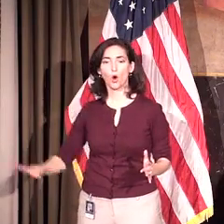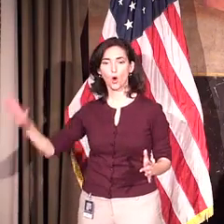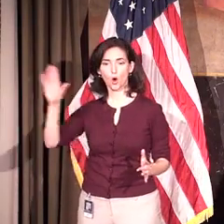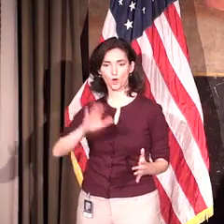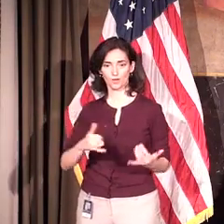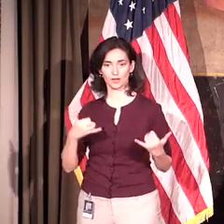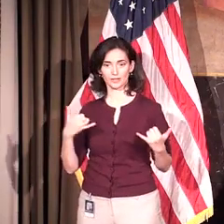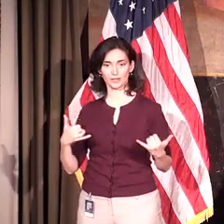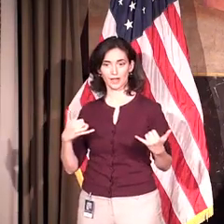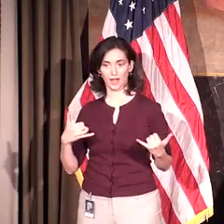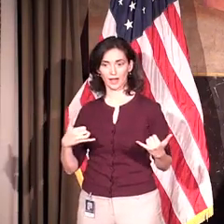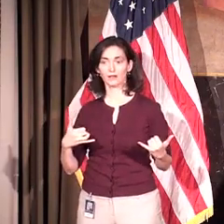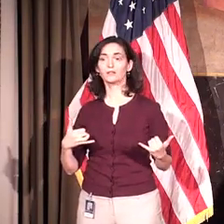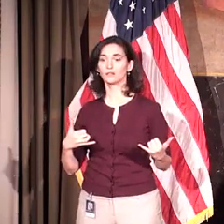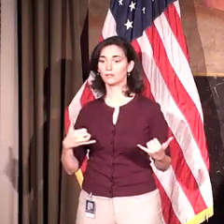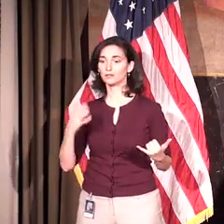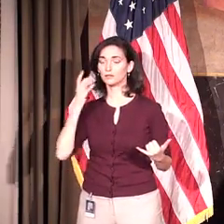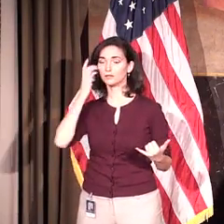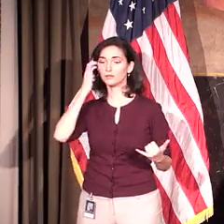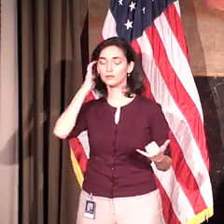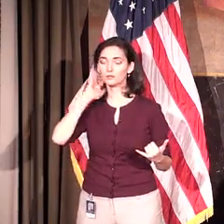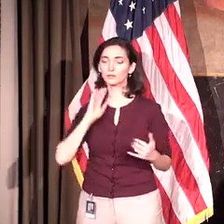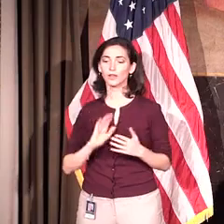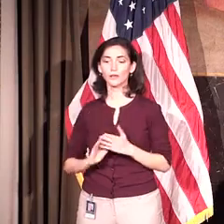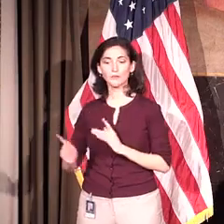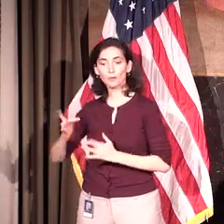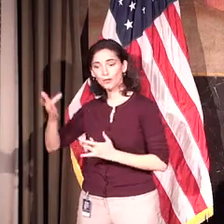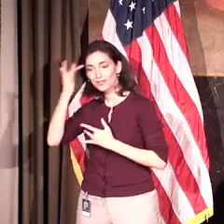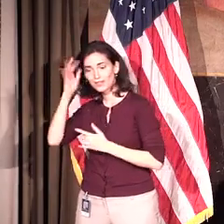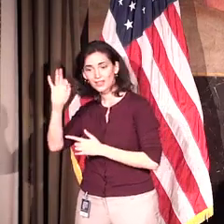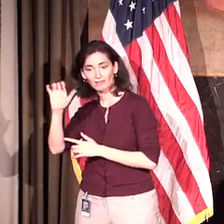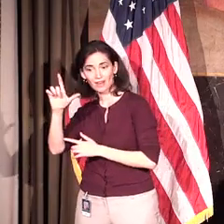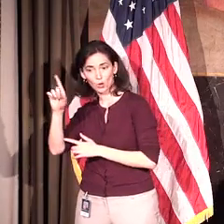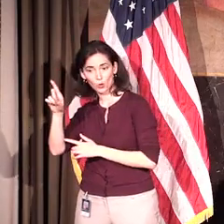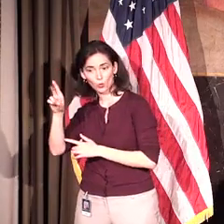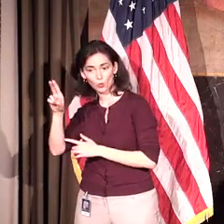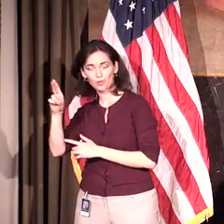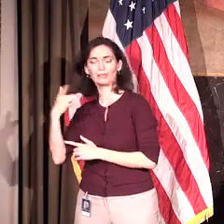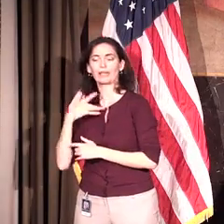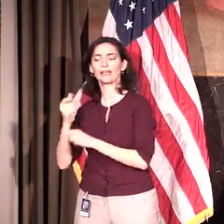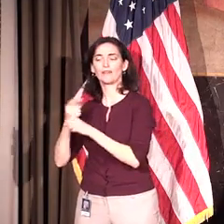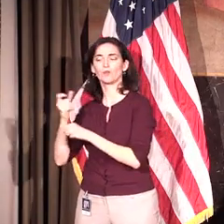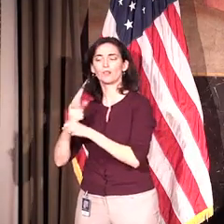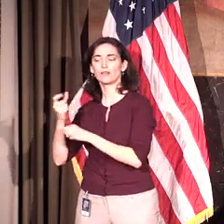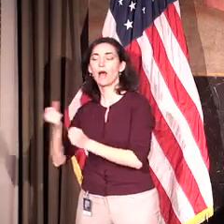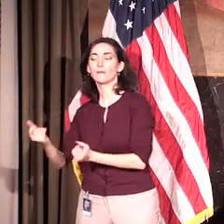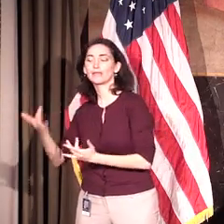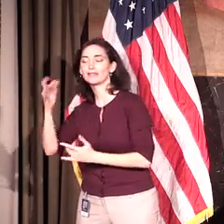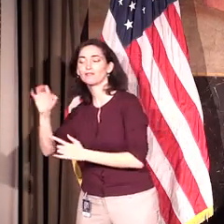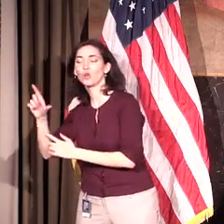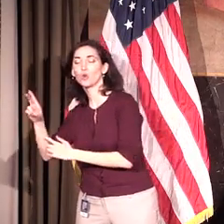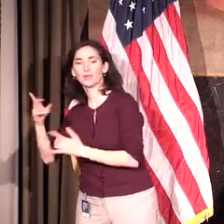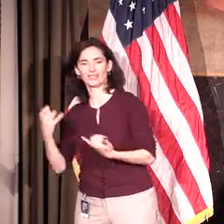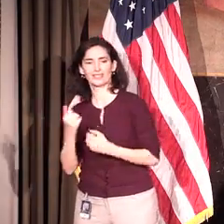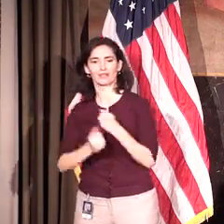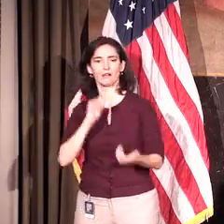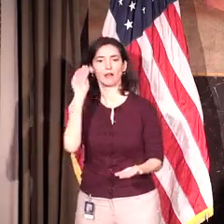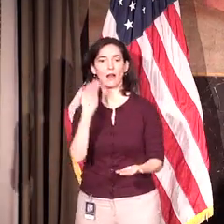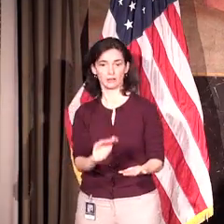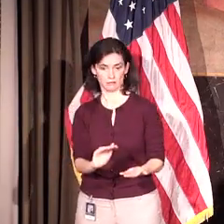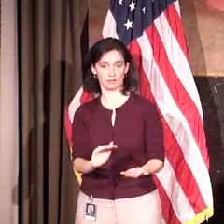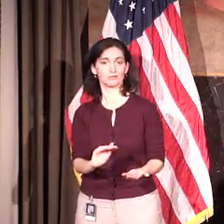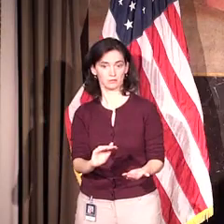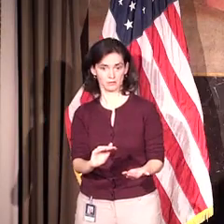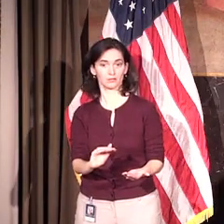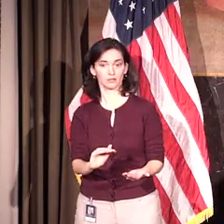now seeing far fewer people with flu than we typically would. And I believe fewer people in Louisiana